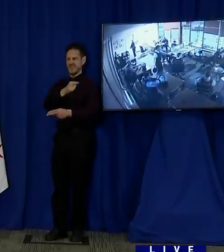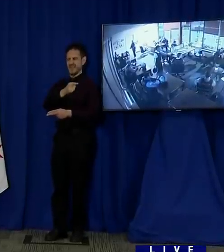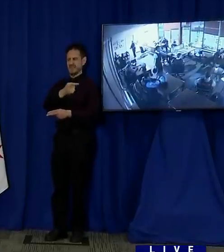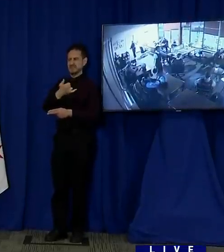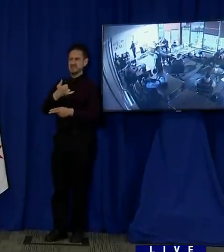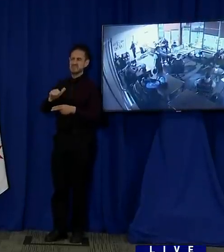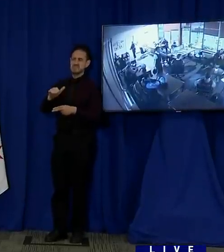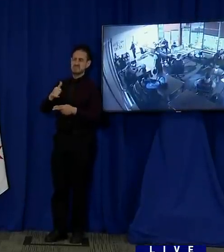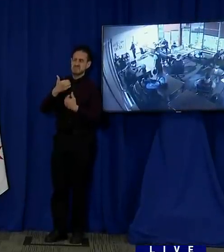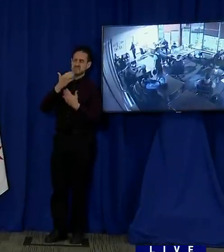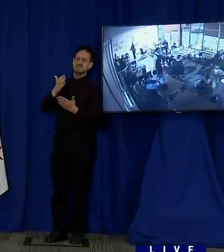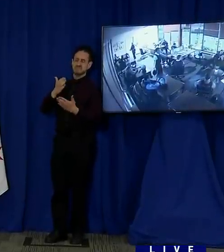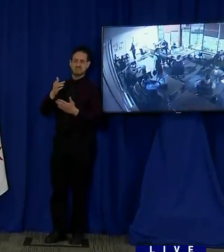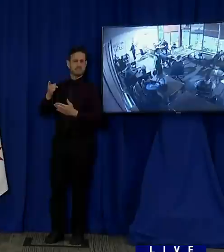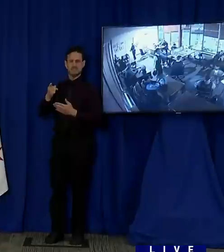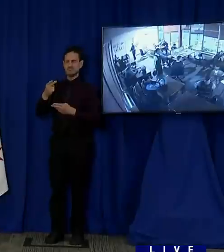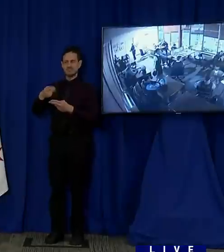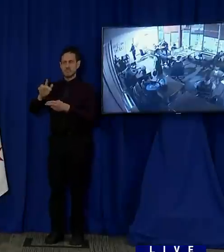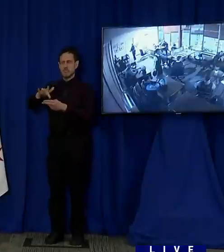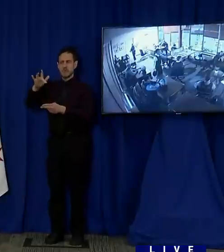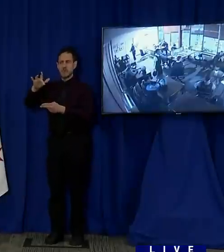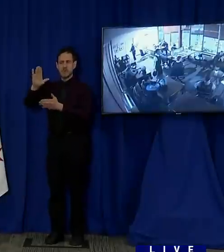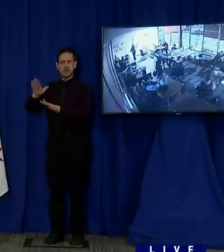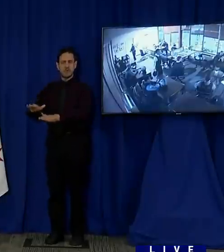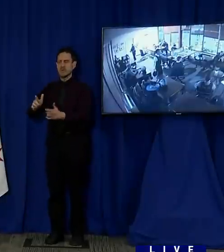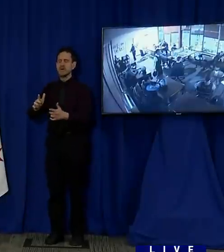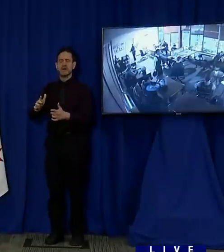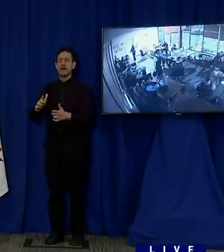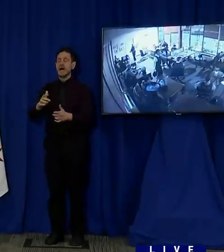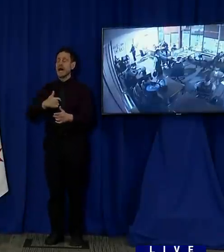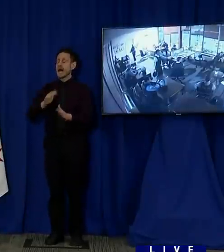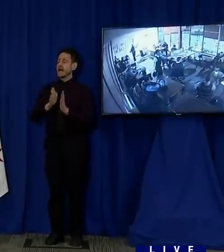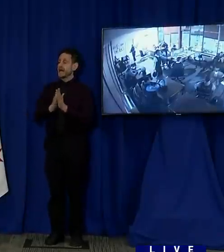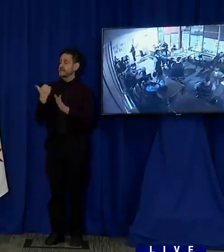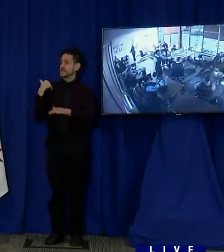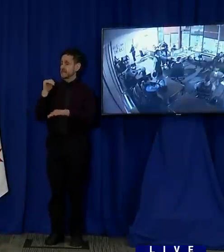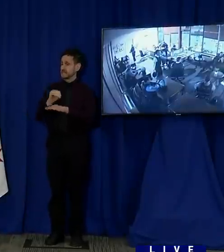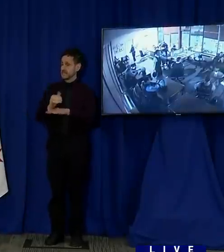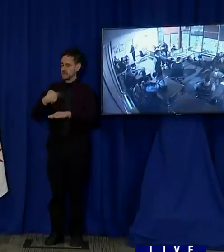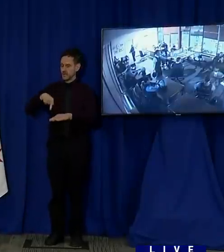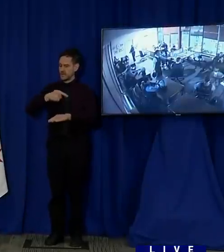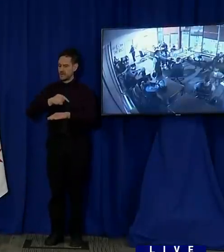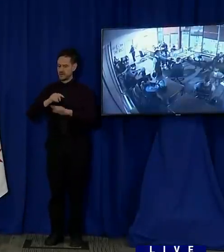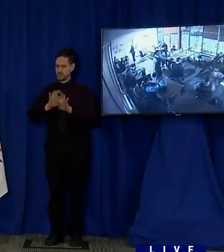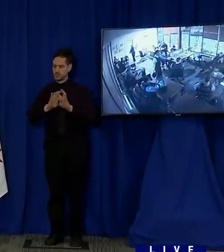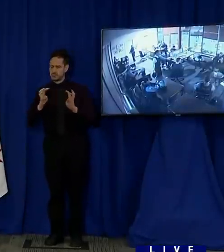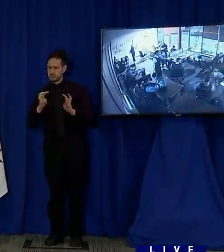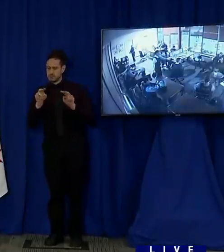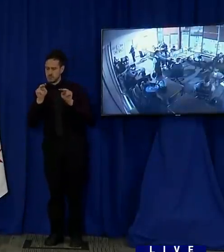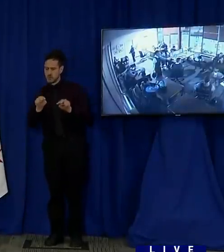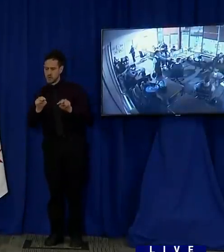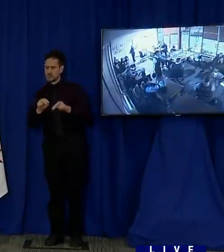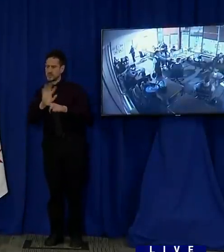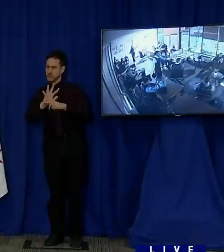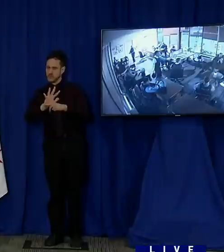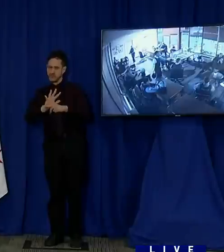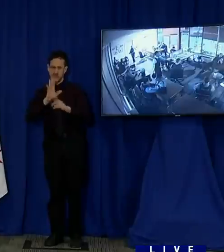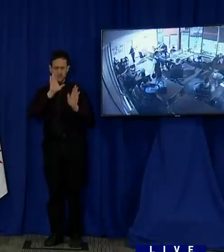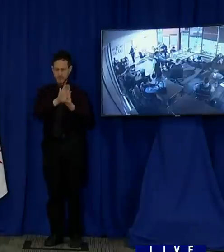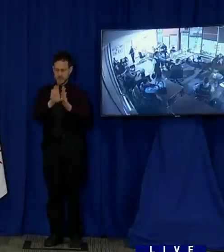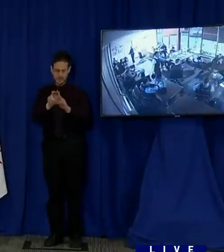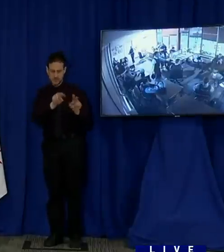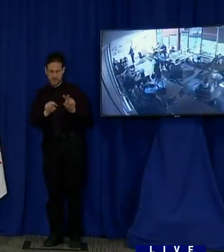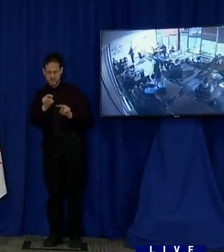command staff members have said. You know, I asked last night when we were all assembled looking at these pictures and videos, is